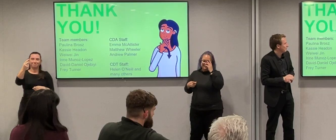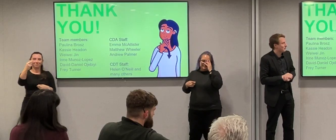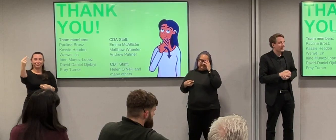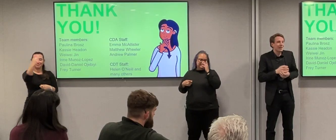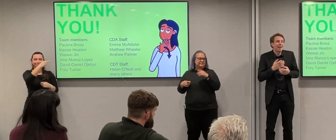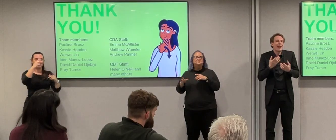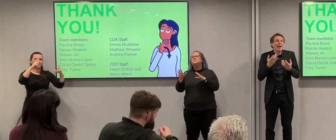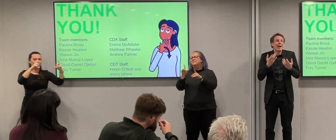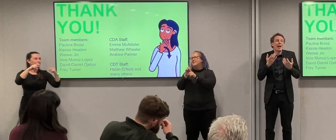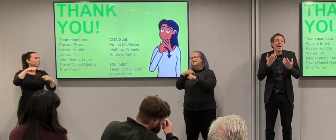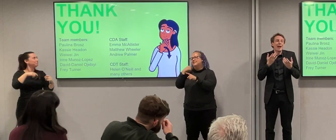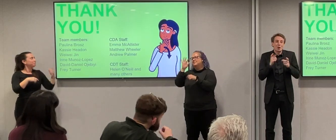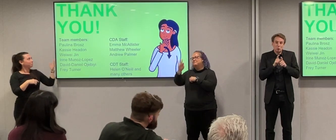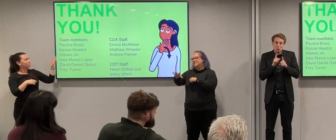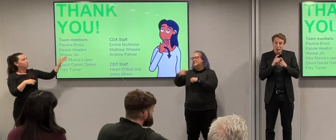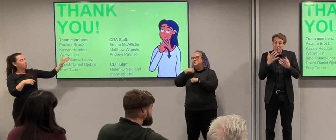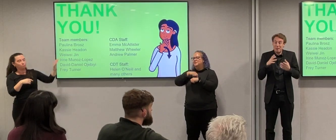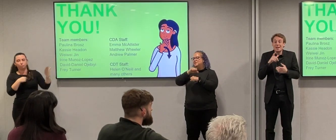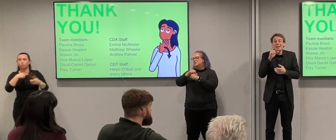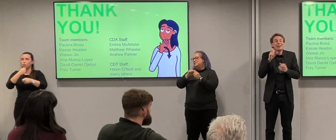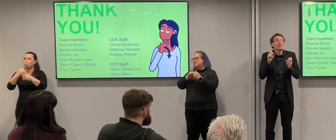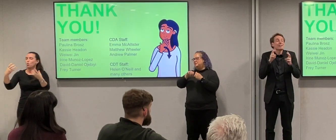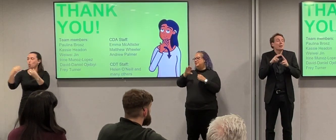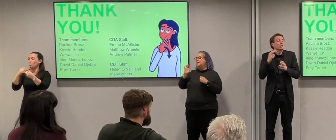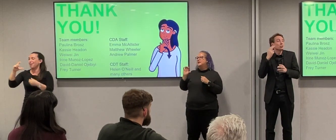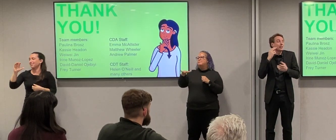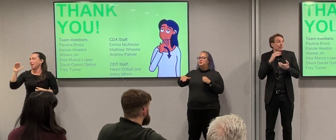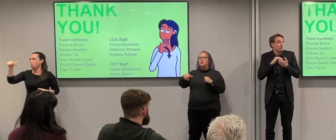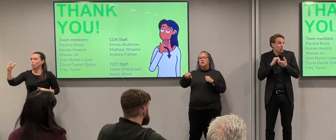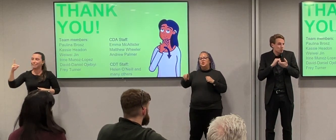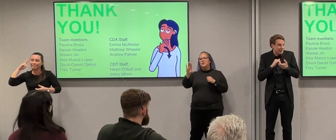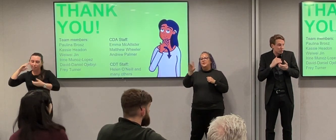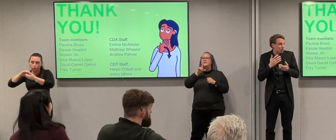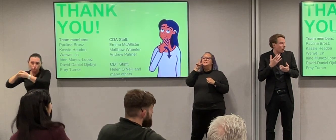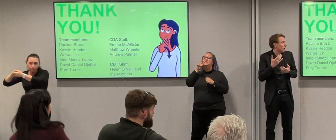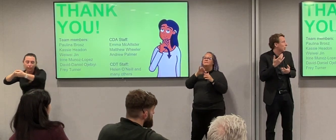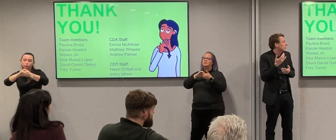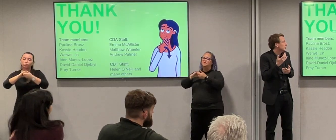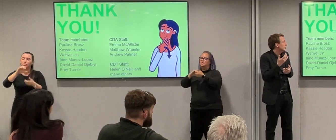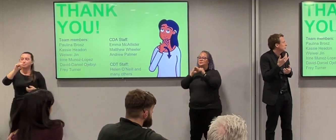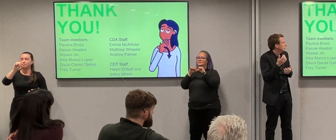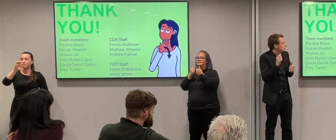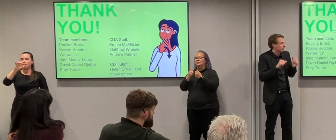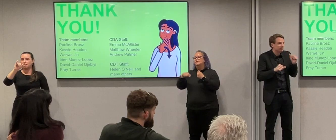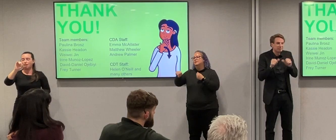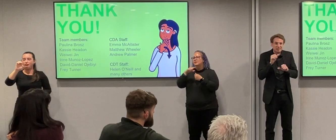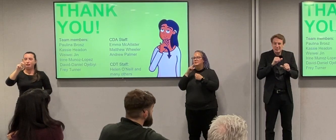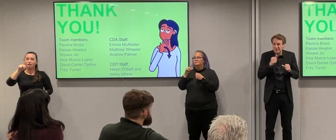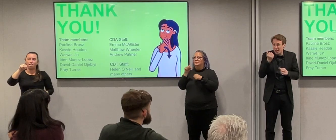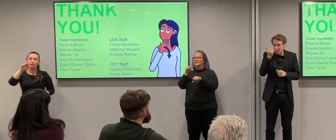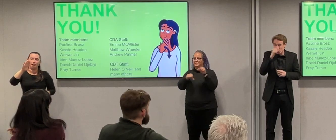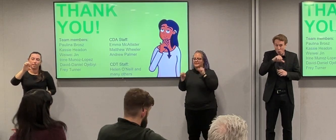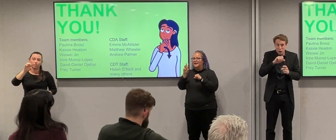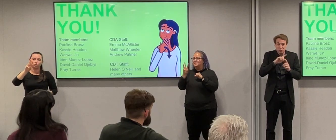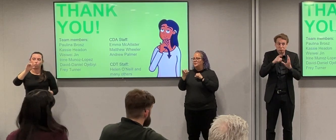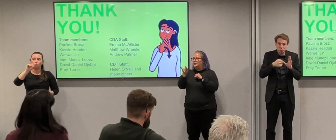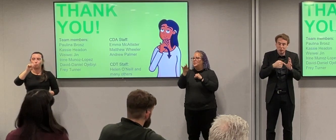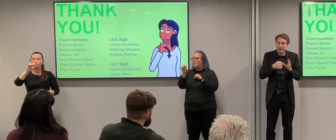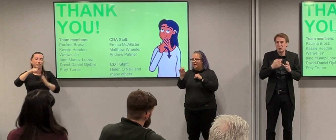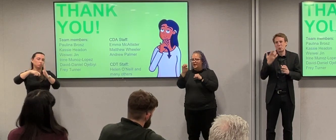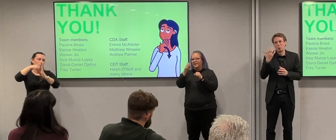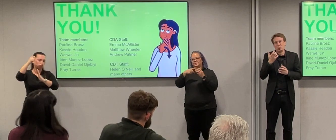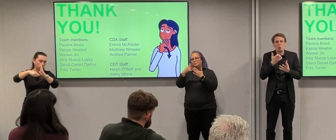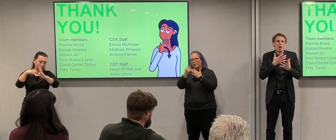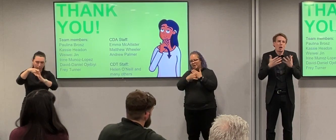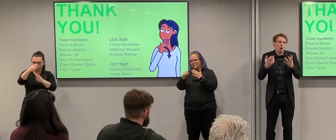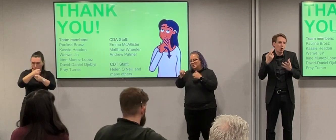As I mentioned, we worked with the Cambridgeshire Deaf Association. The ScienceWise project at large is working with a huge number